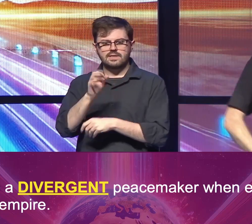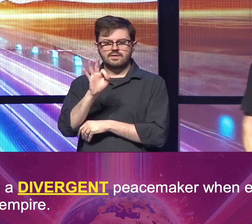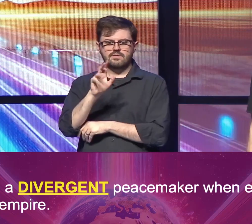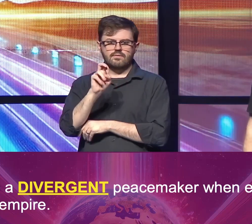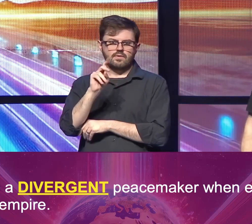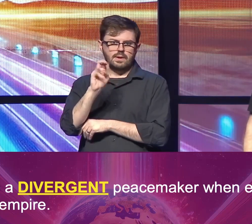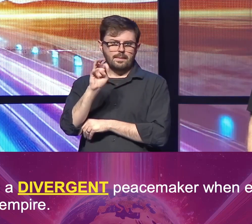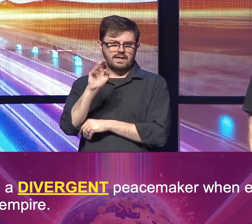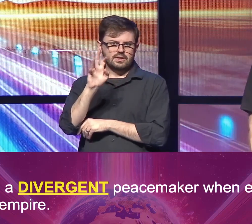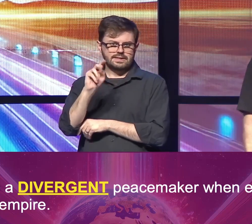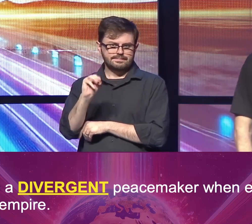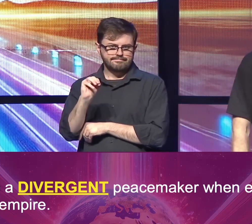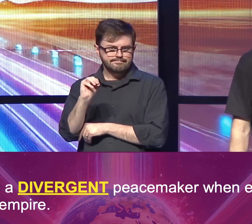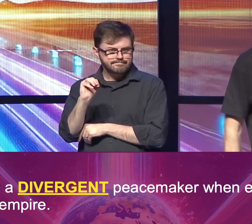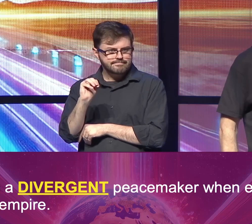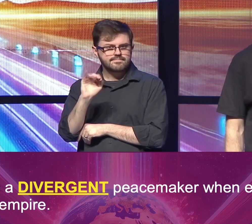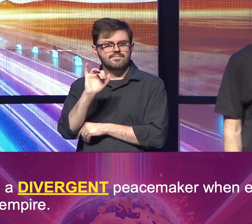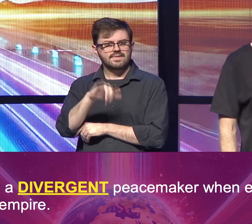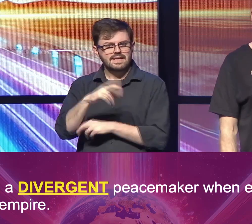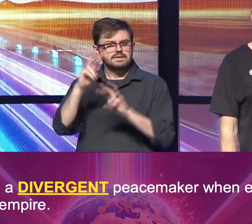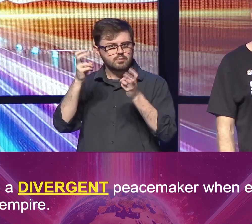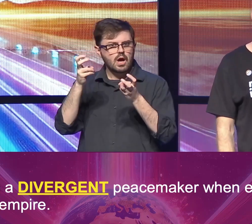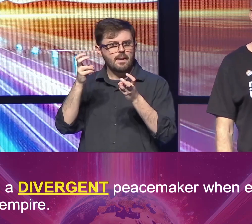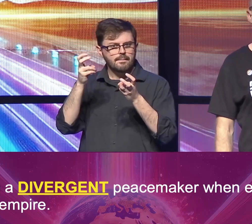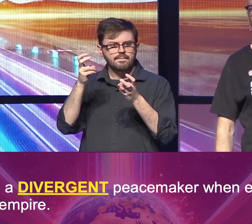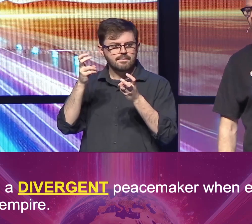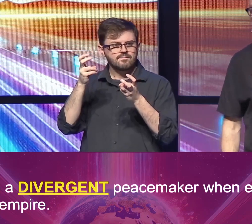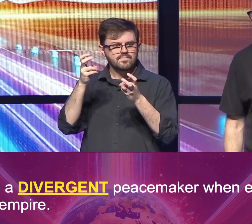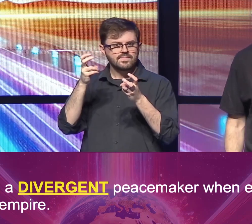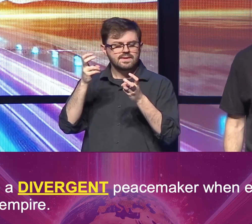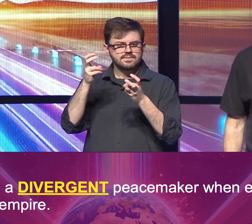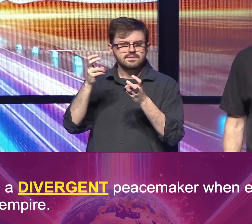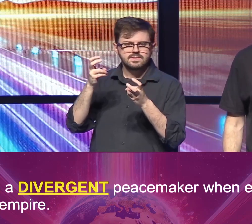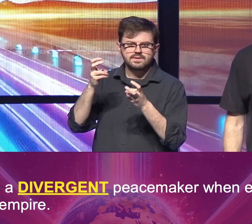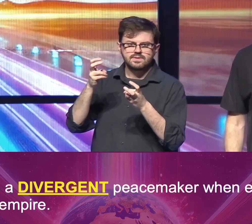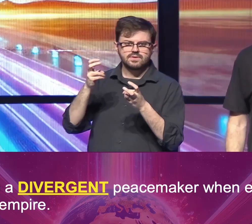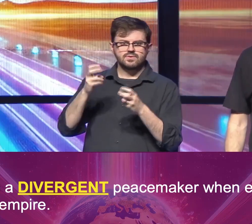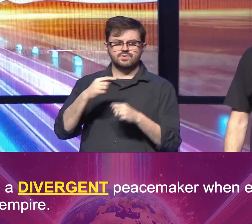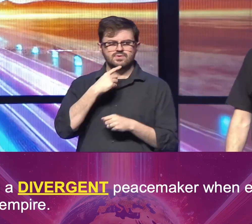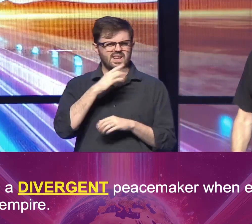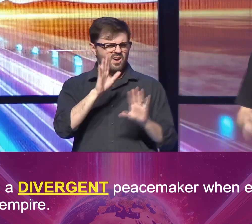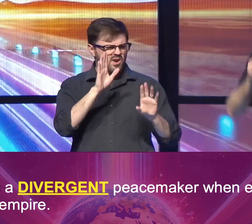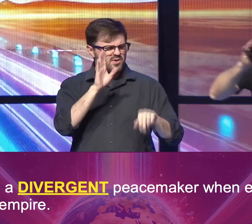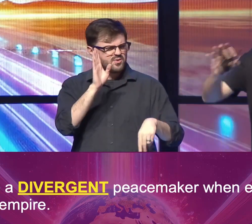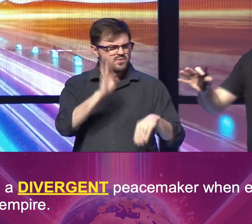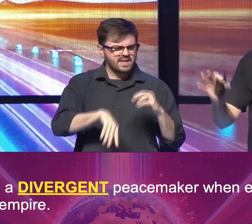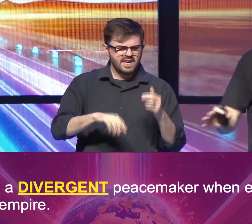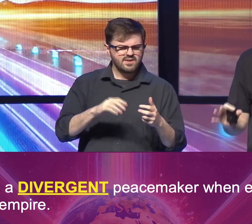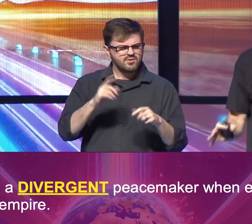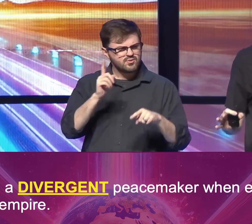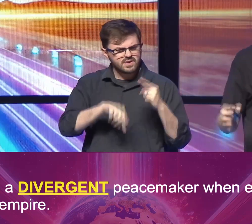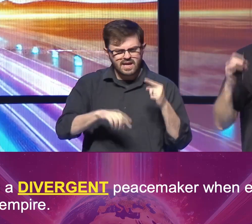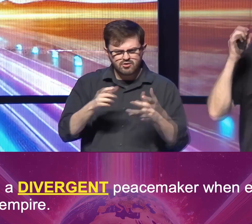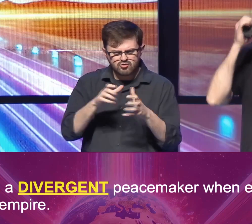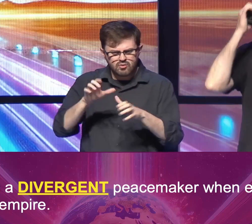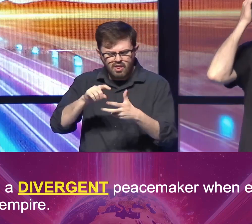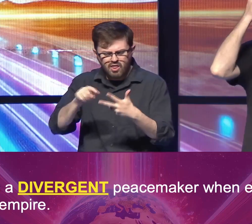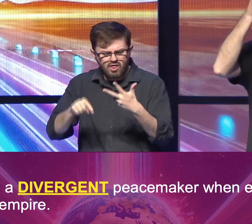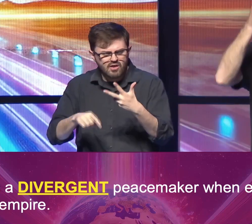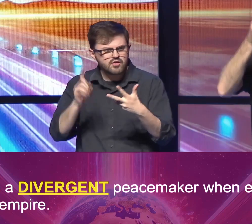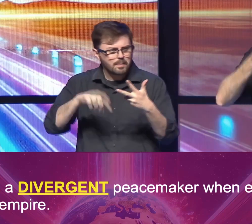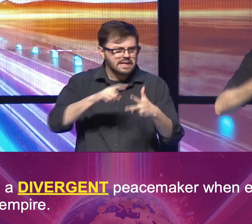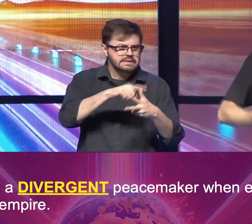or whether you're conservative. Fundamentalism is the issue, to say there's no room for you here. So be divergent. Don't fit into any one category when